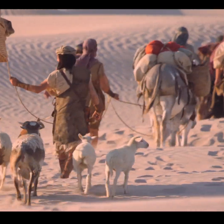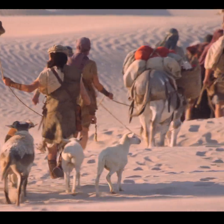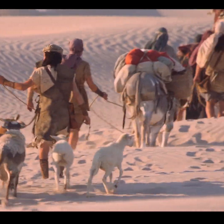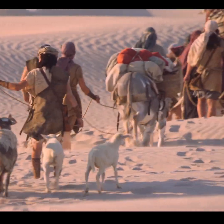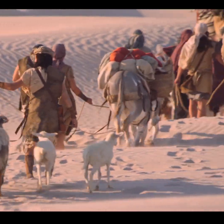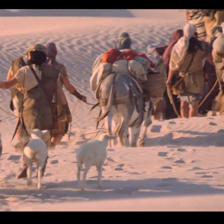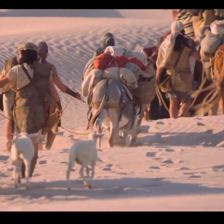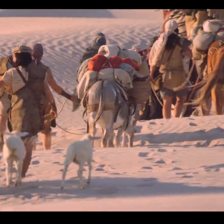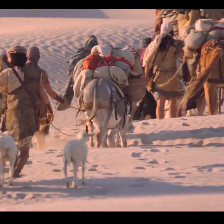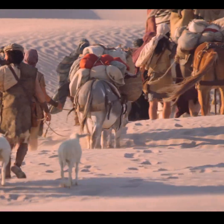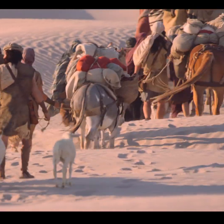ORCHESTRA PLAYS